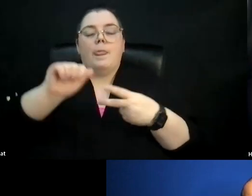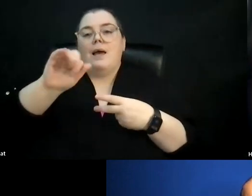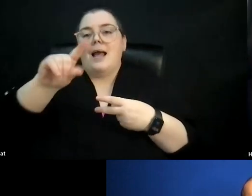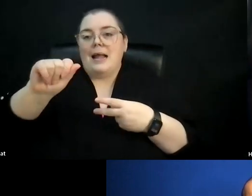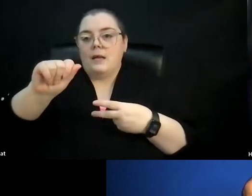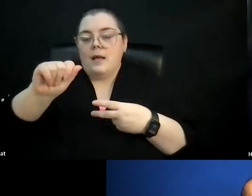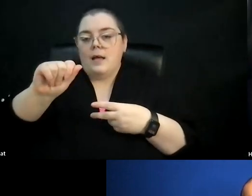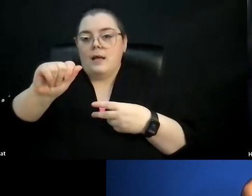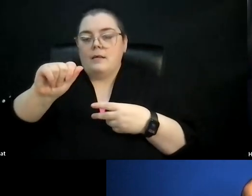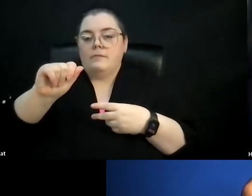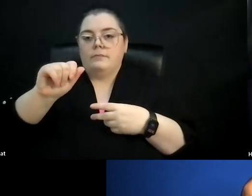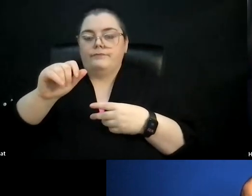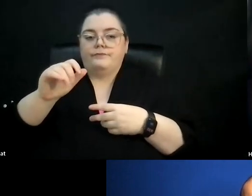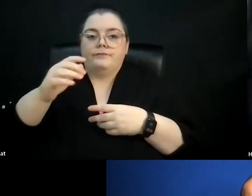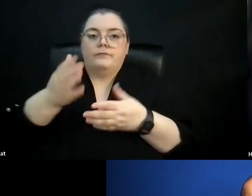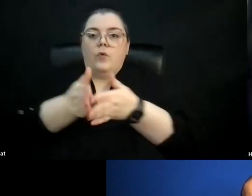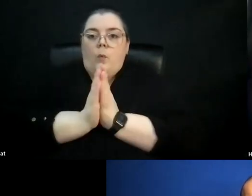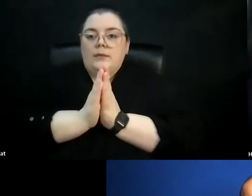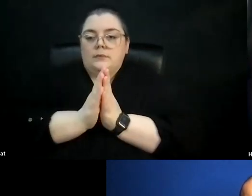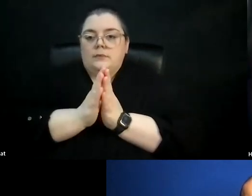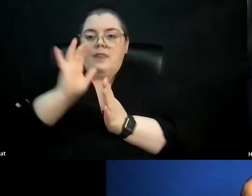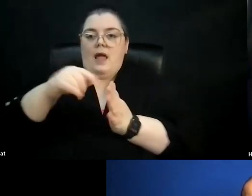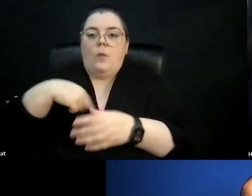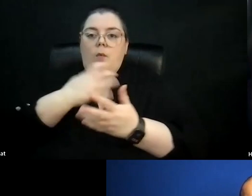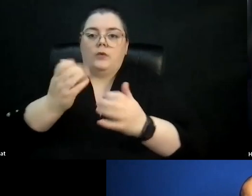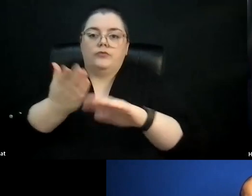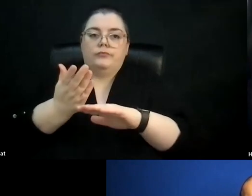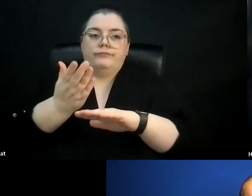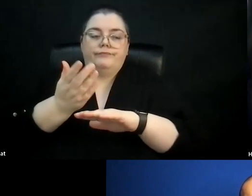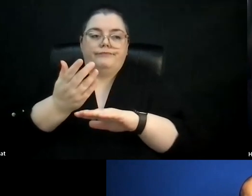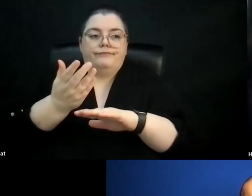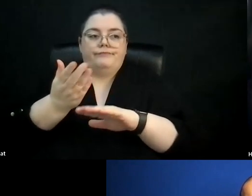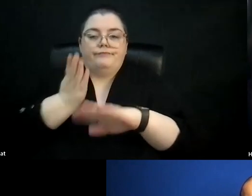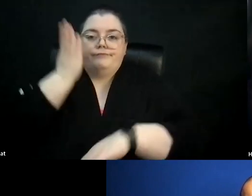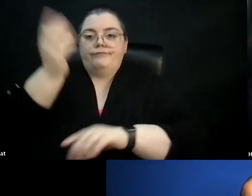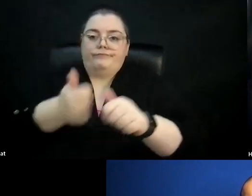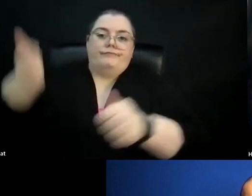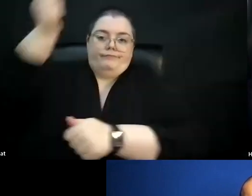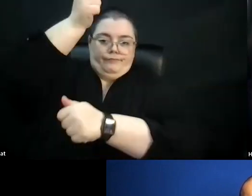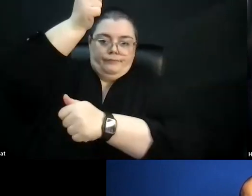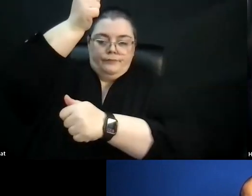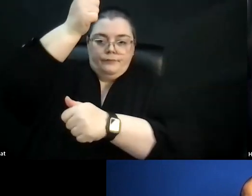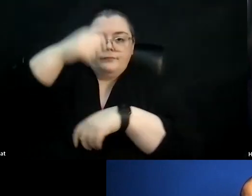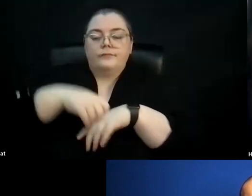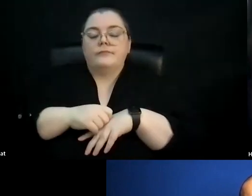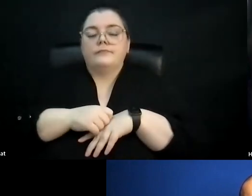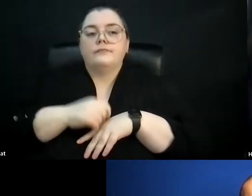focused on the ADA request for accommodations. We plan to submit that